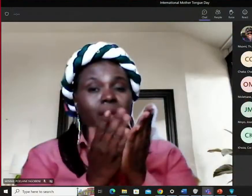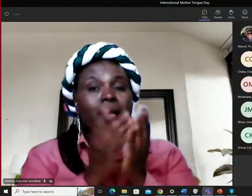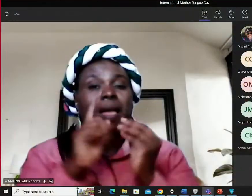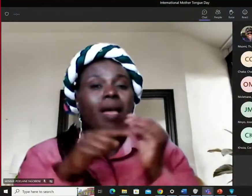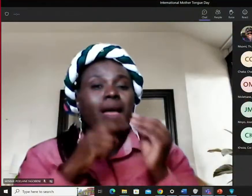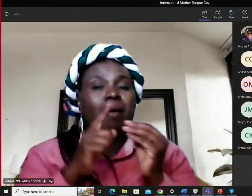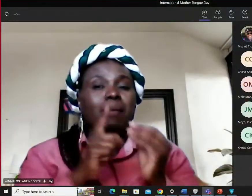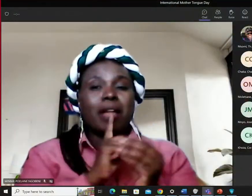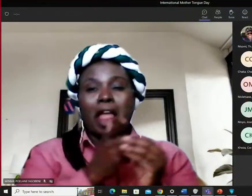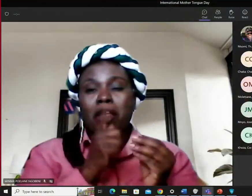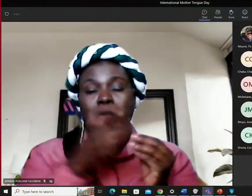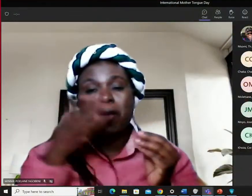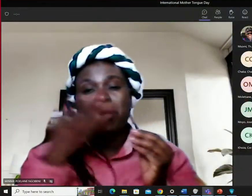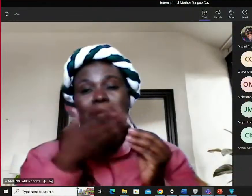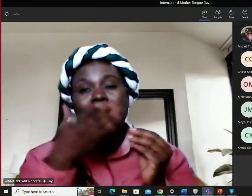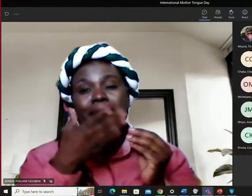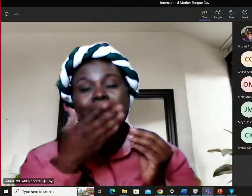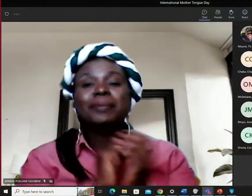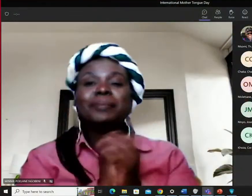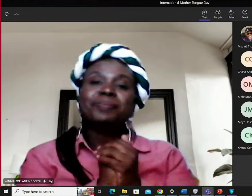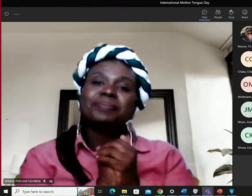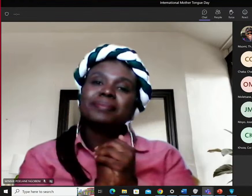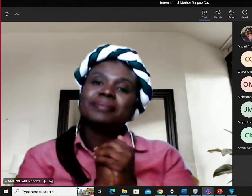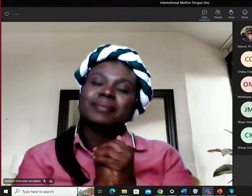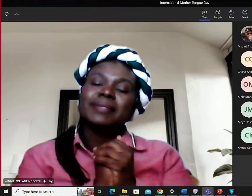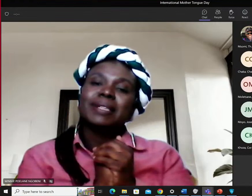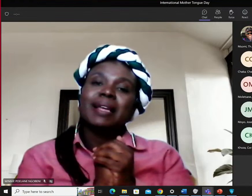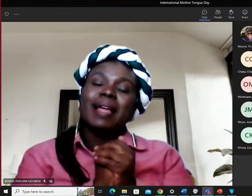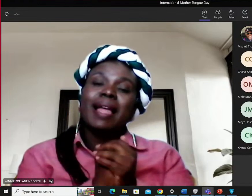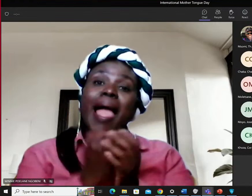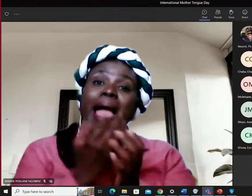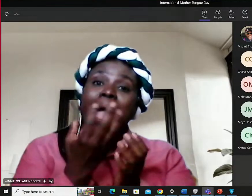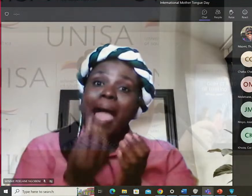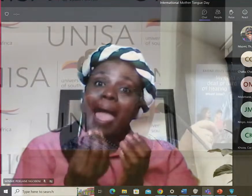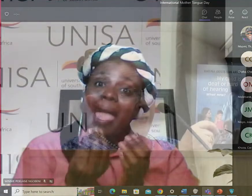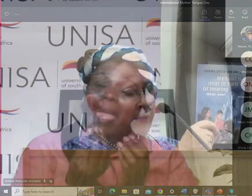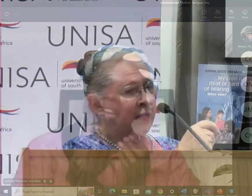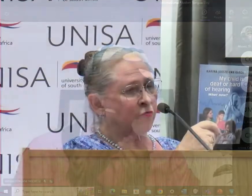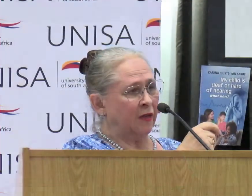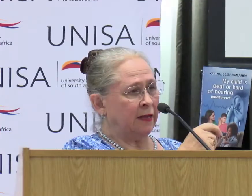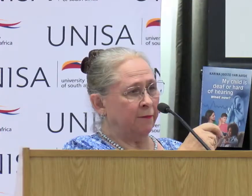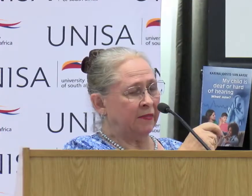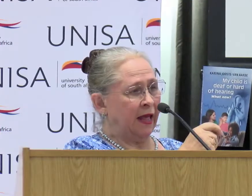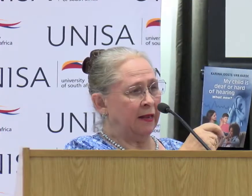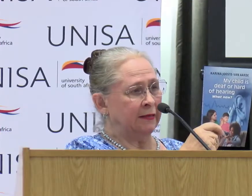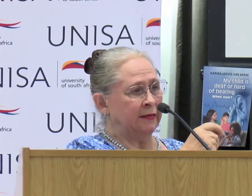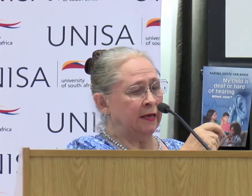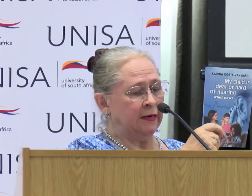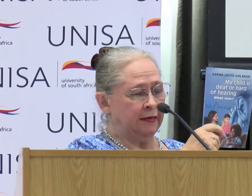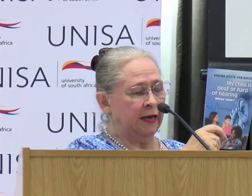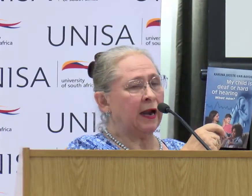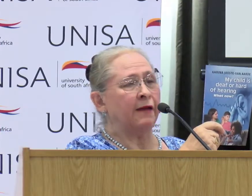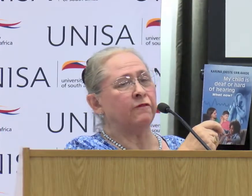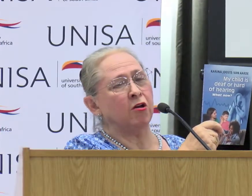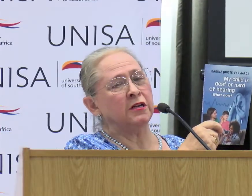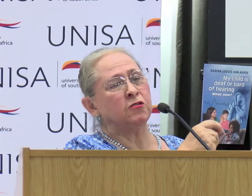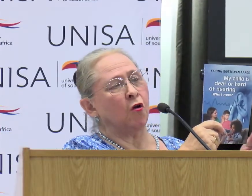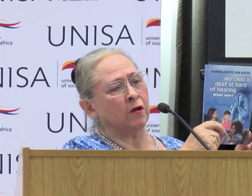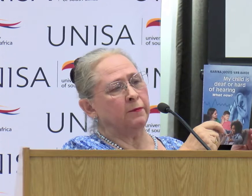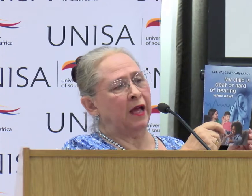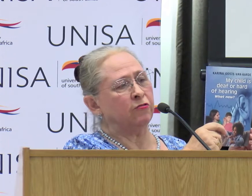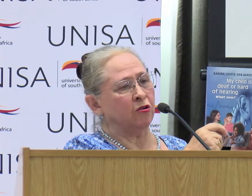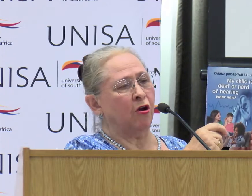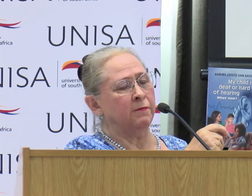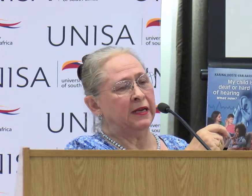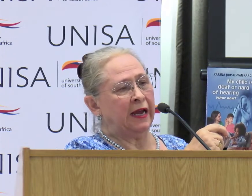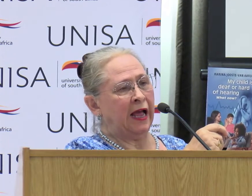It's, I have more information about what I'm telling here. Here I've only